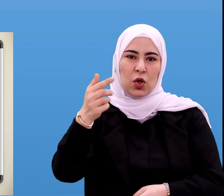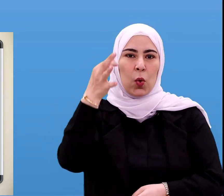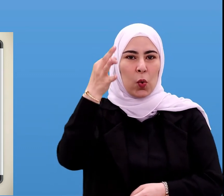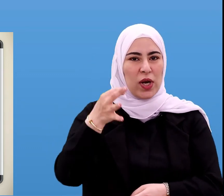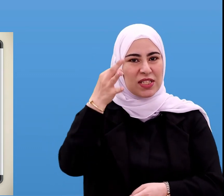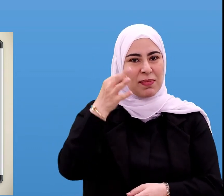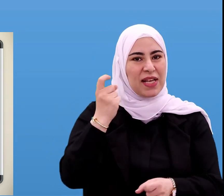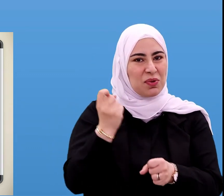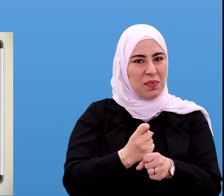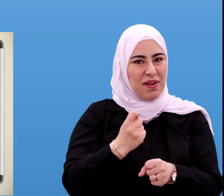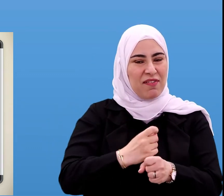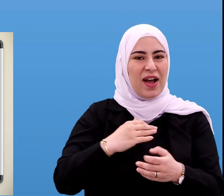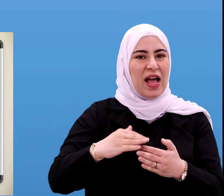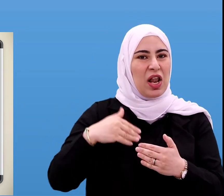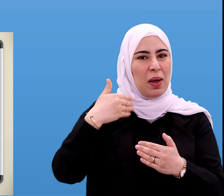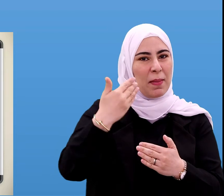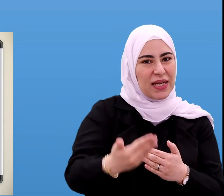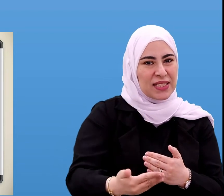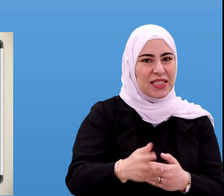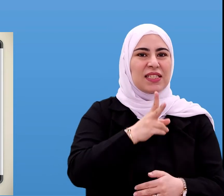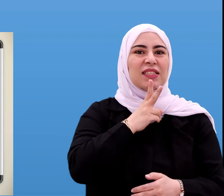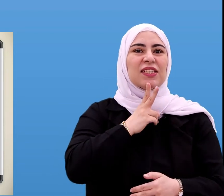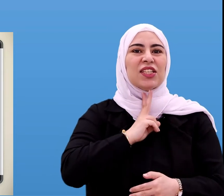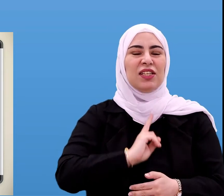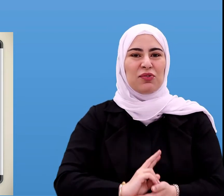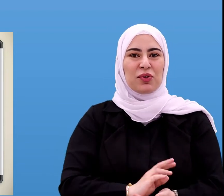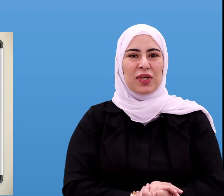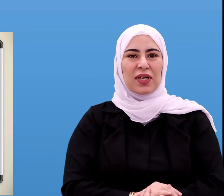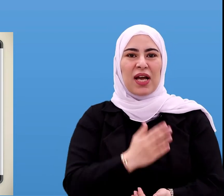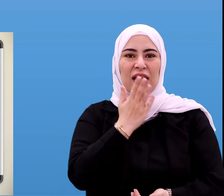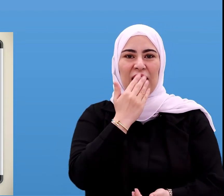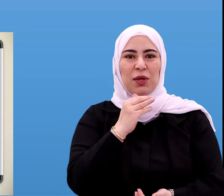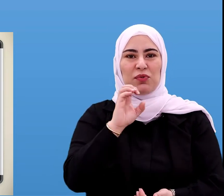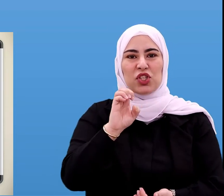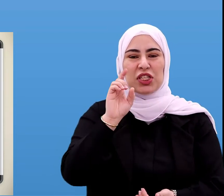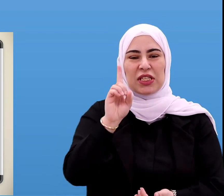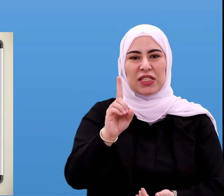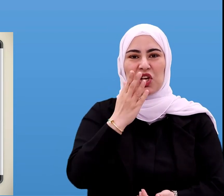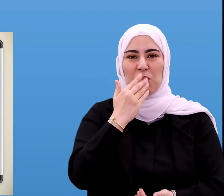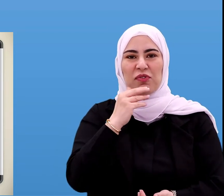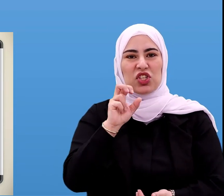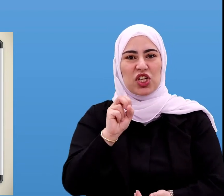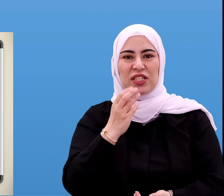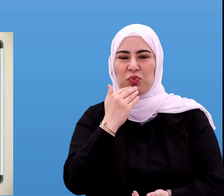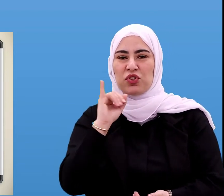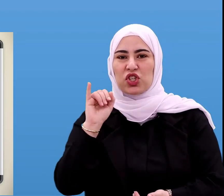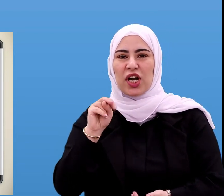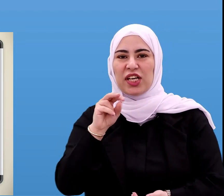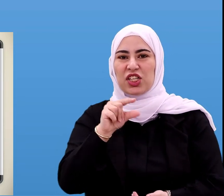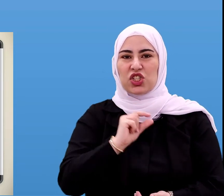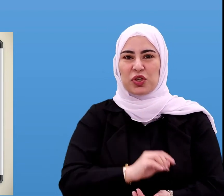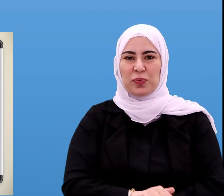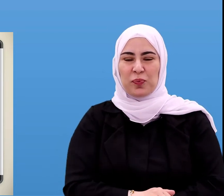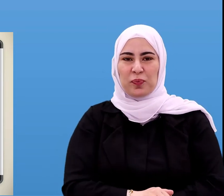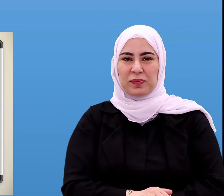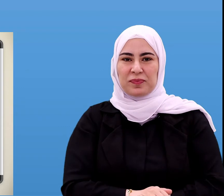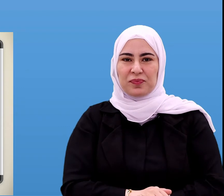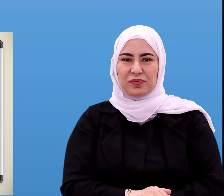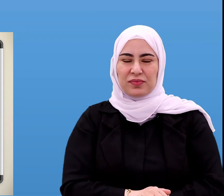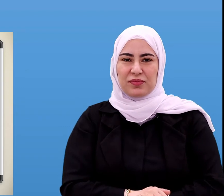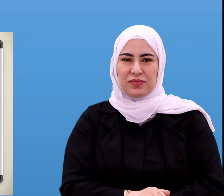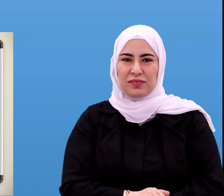verb coming after the auxiliary verb is always in the infinitive. So in the past simple, if you